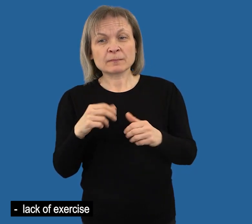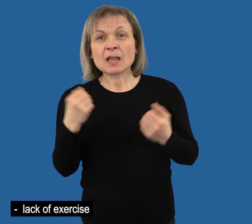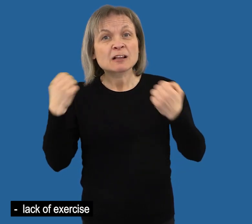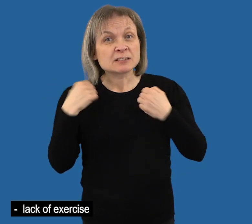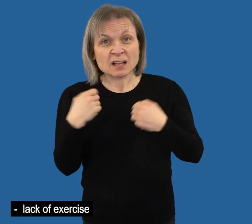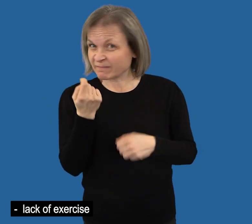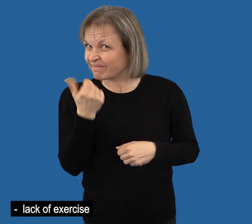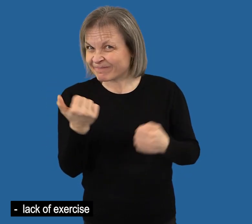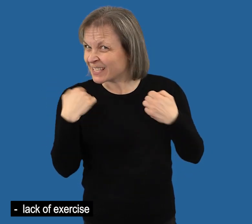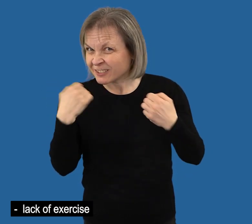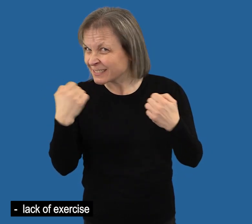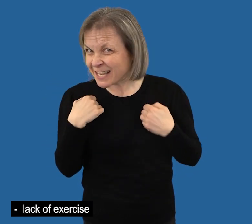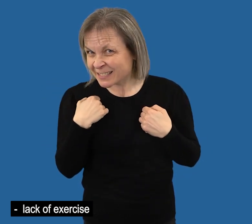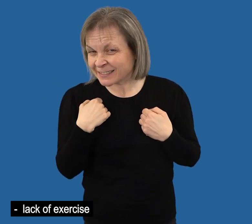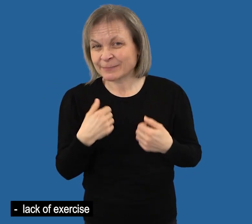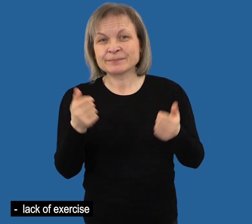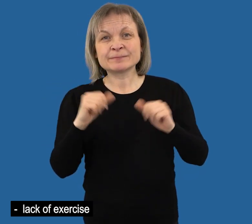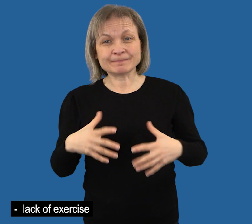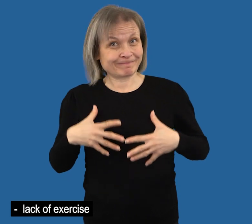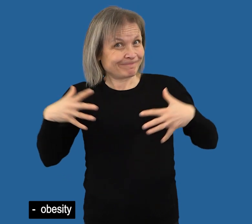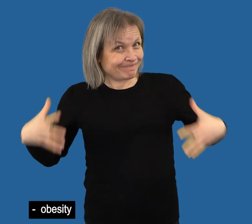lack of exercise, obesity,